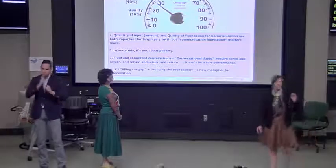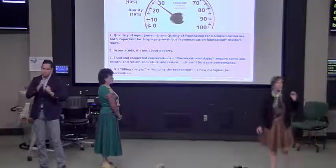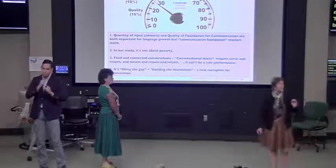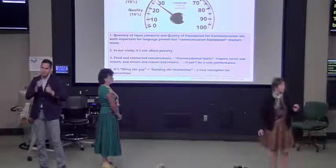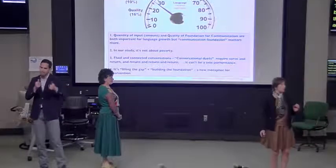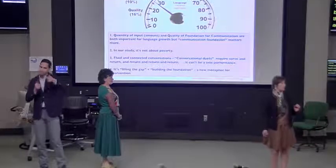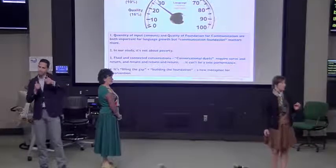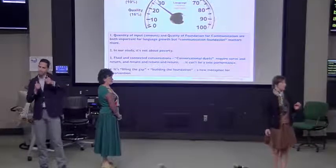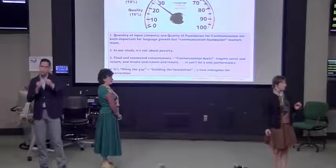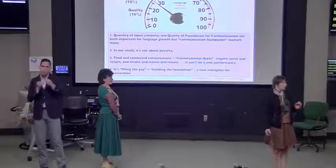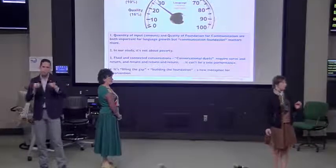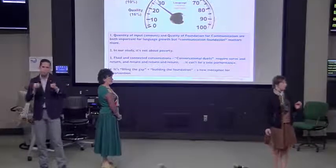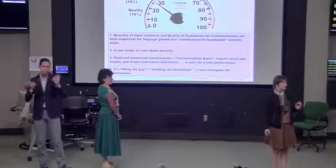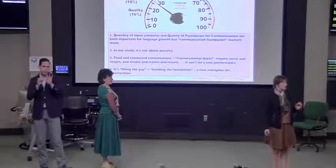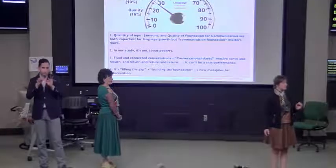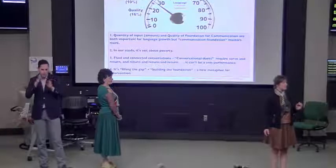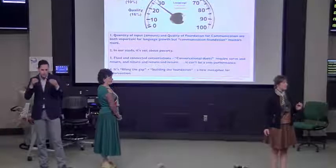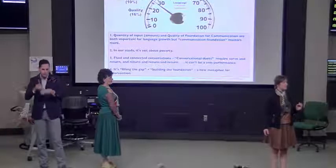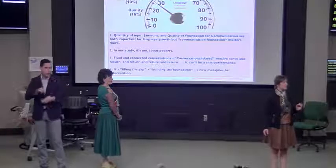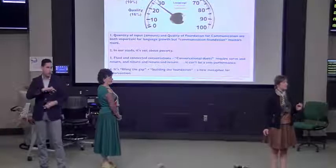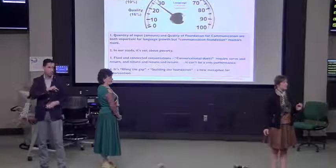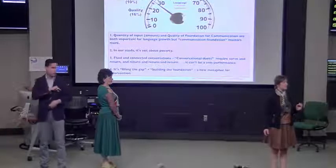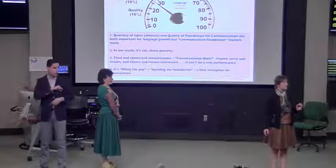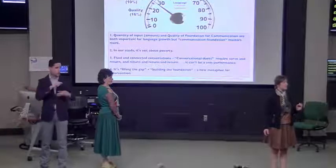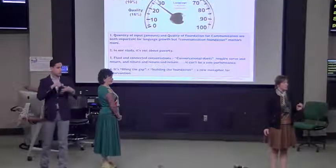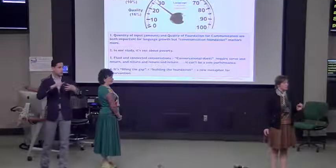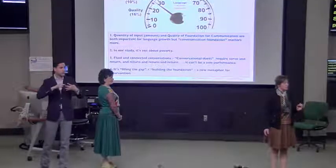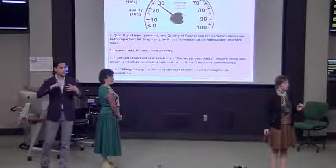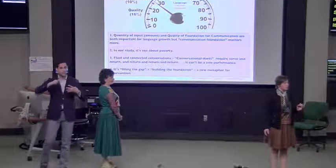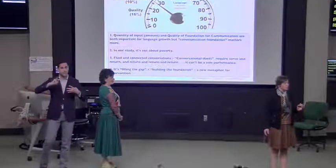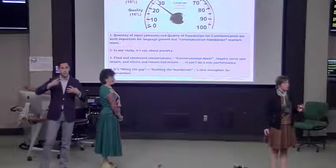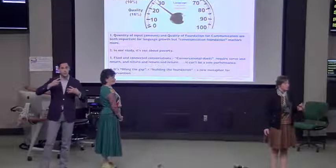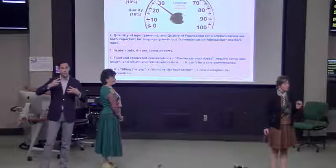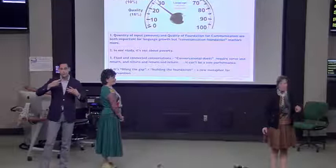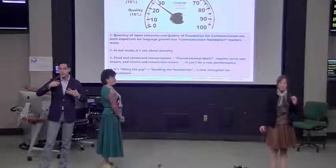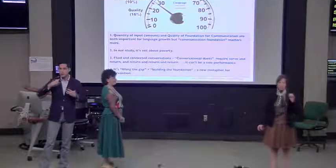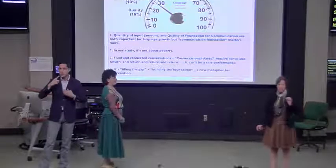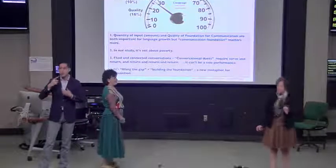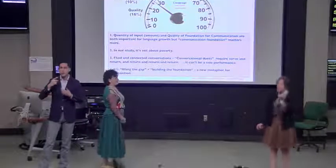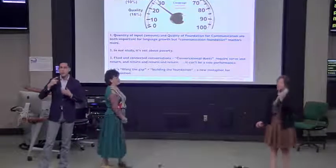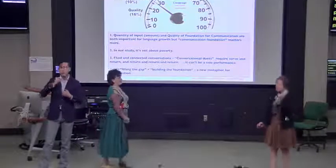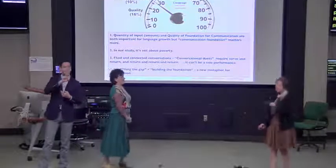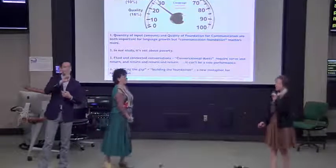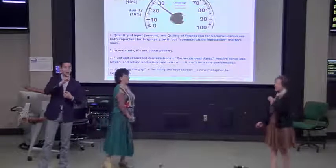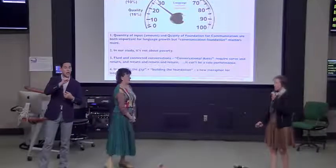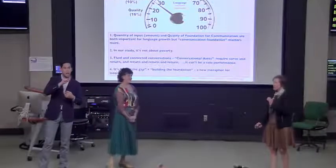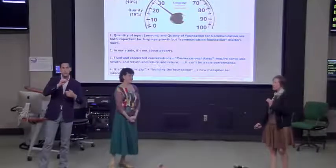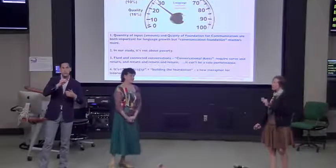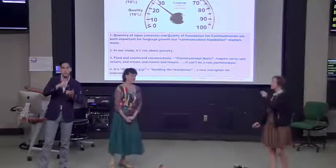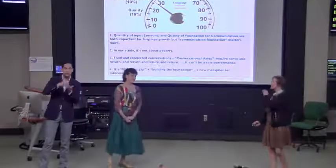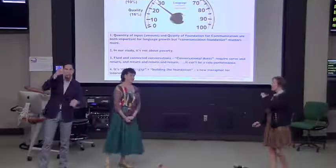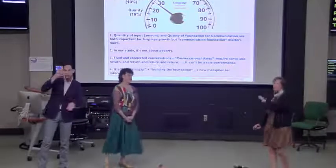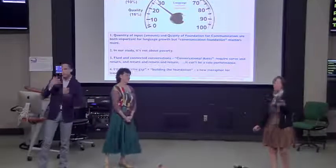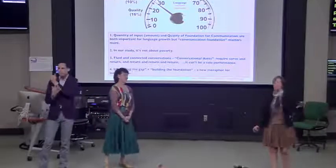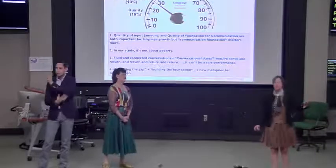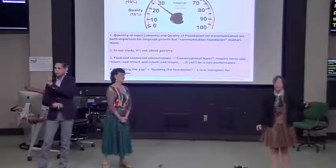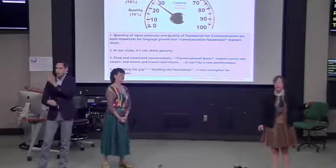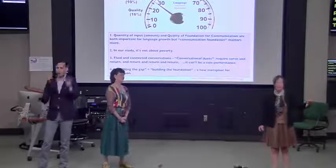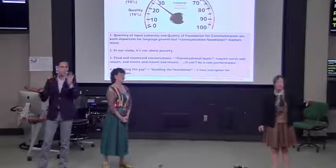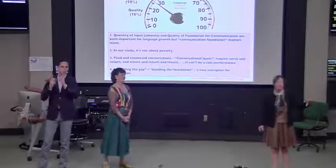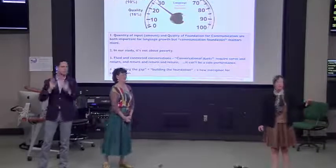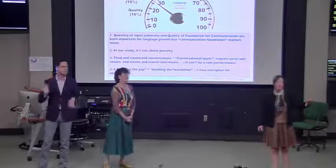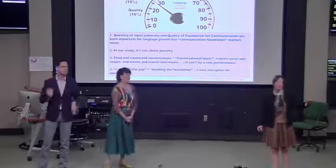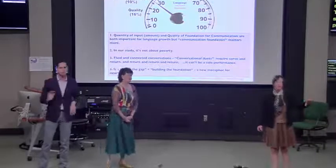Second key point, it was not about poverty in our study. This was not a study about poverty because